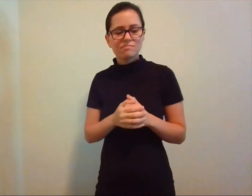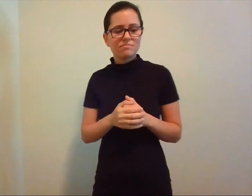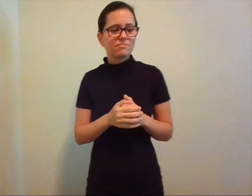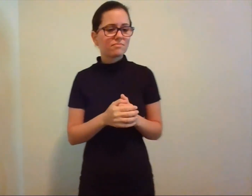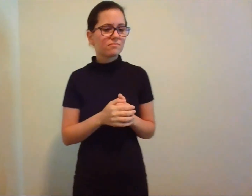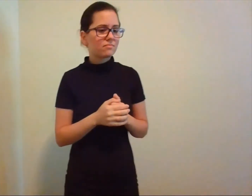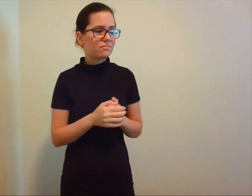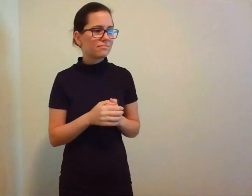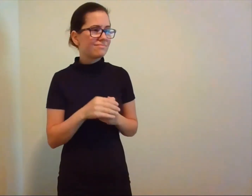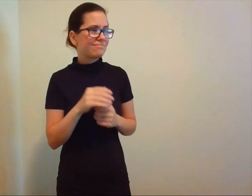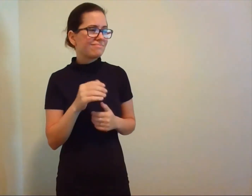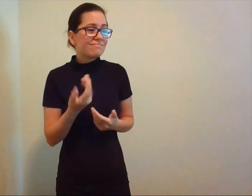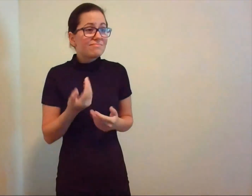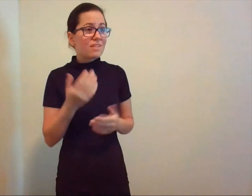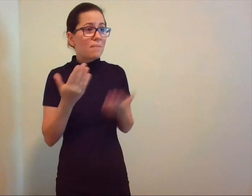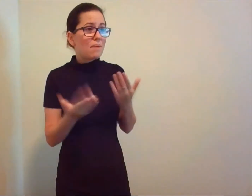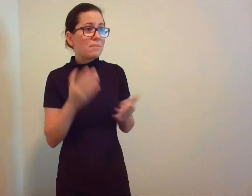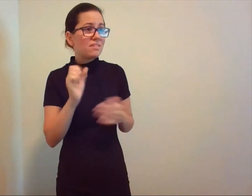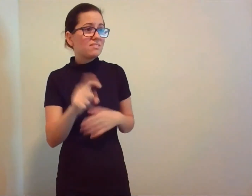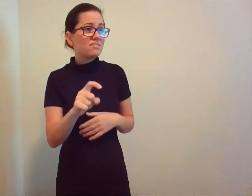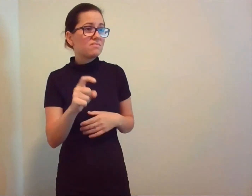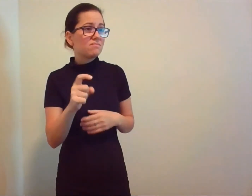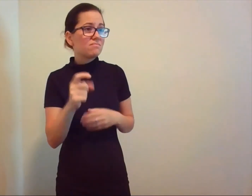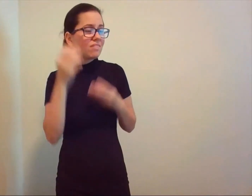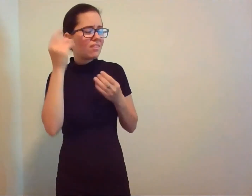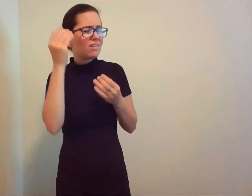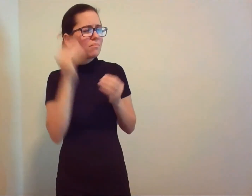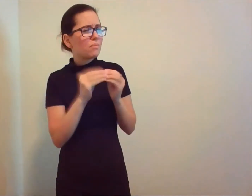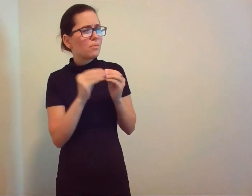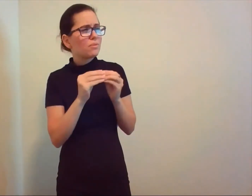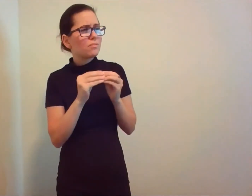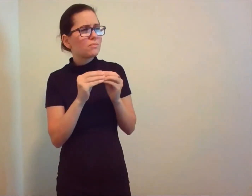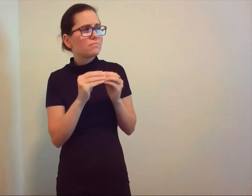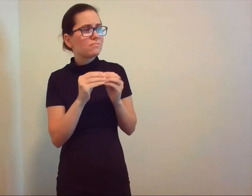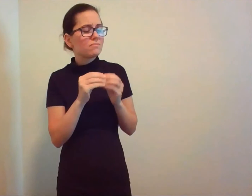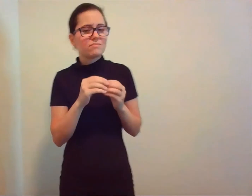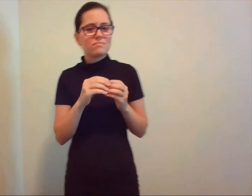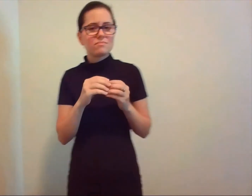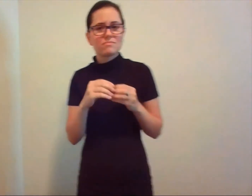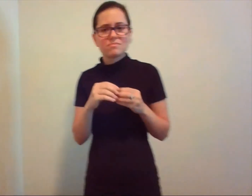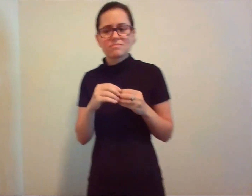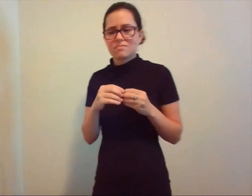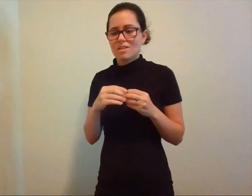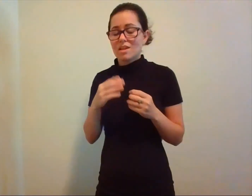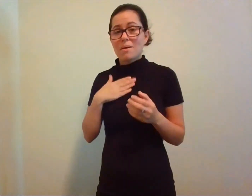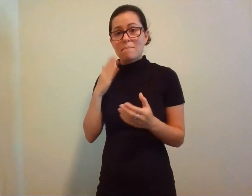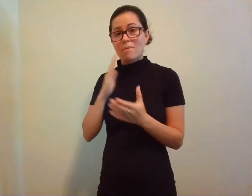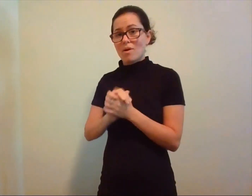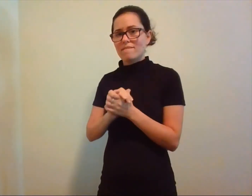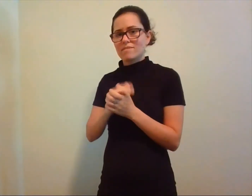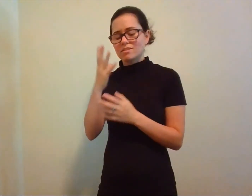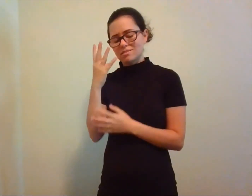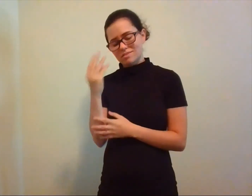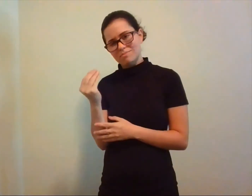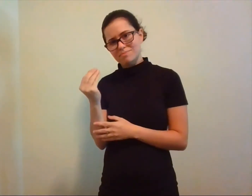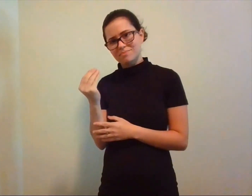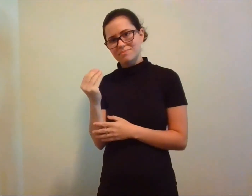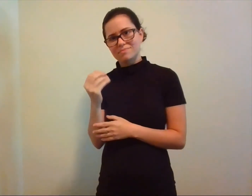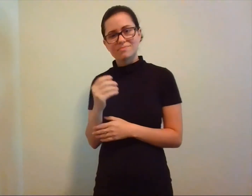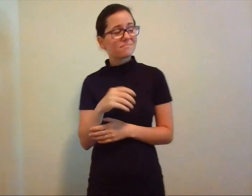quietly. My wife fell asleep. Oh, really? Did you hear her snore? Yes. She does it every single time we do a couples